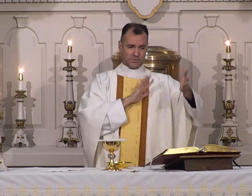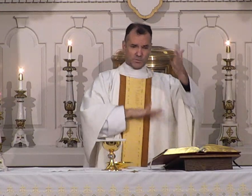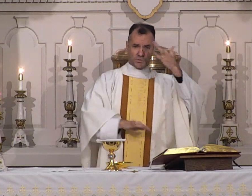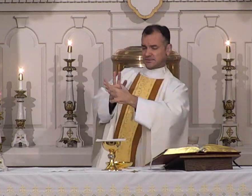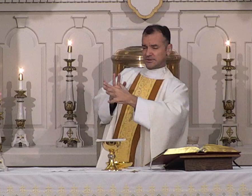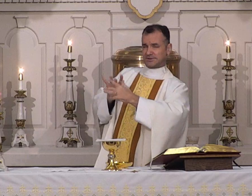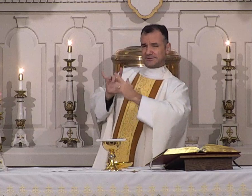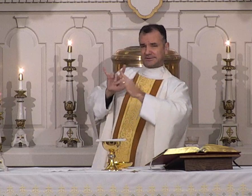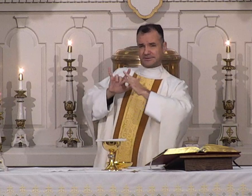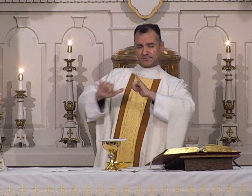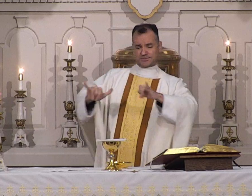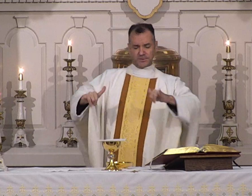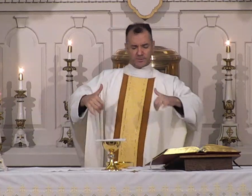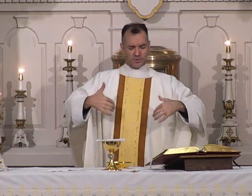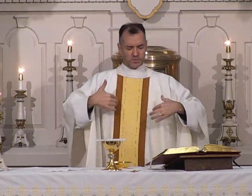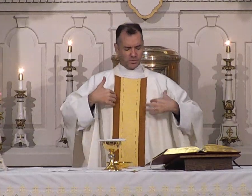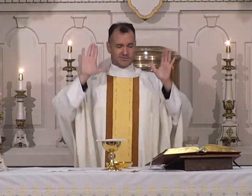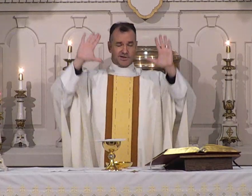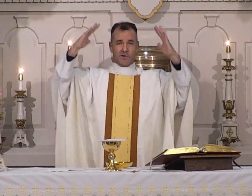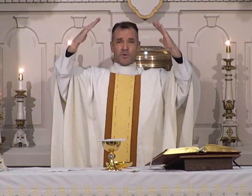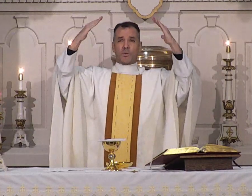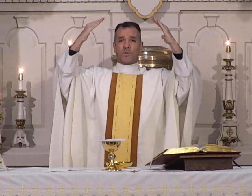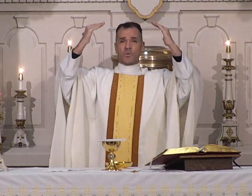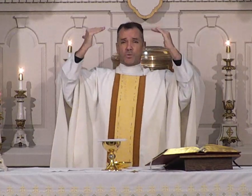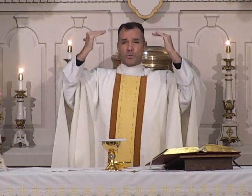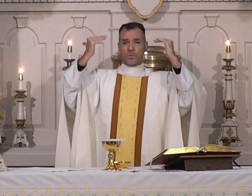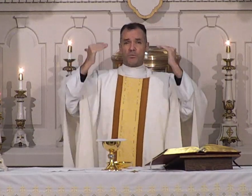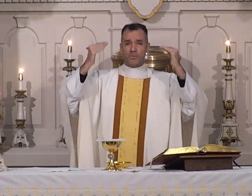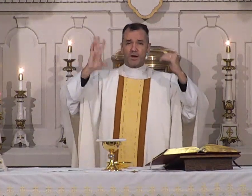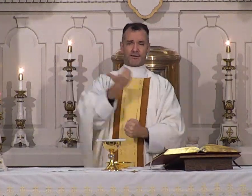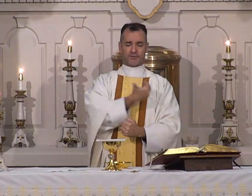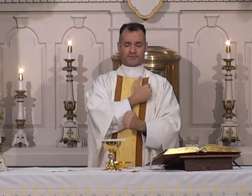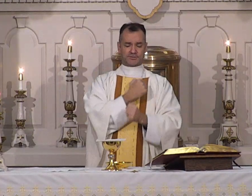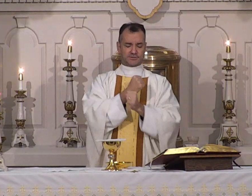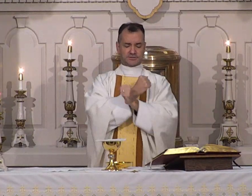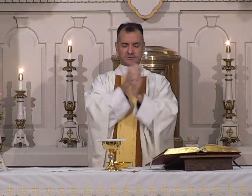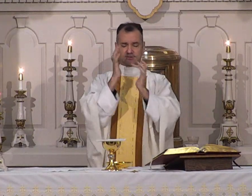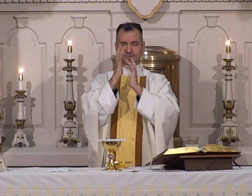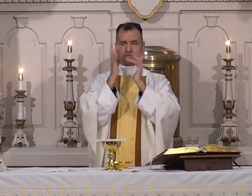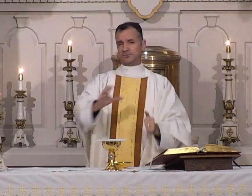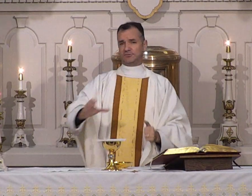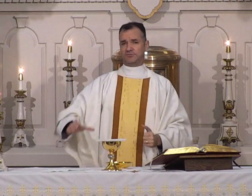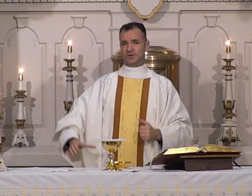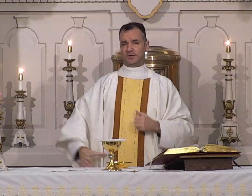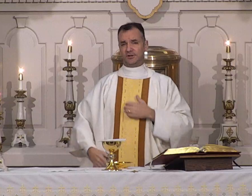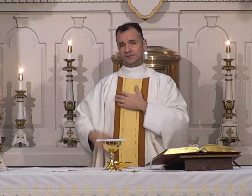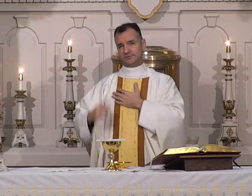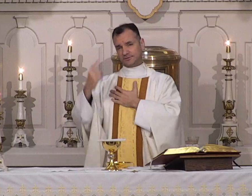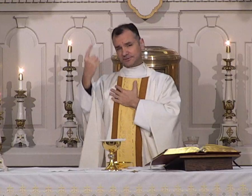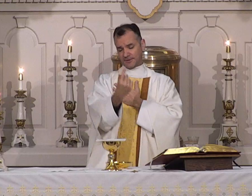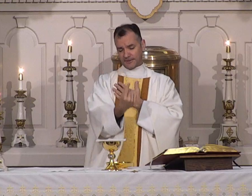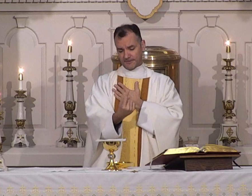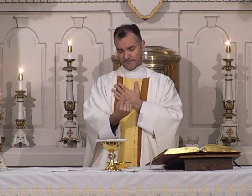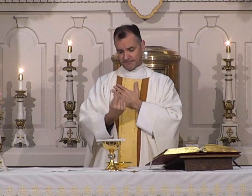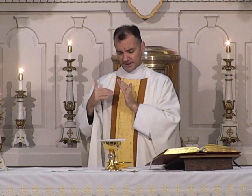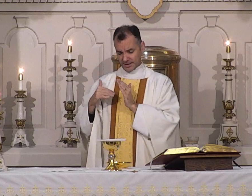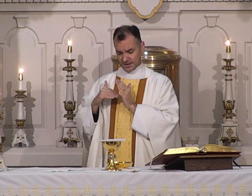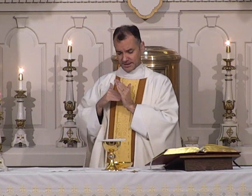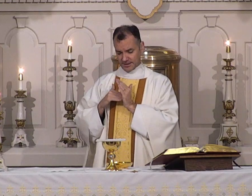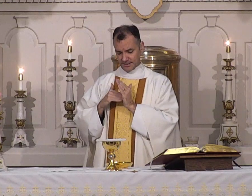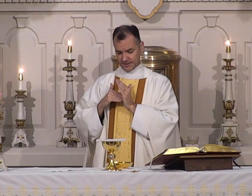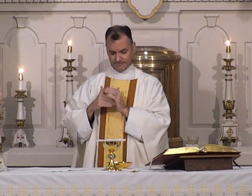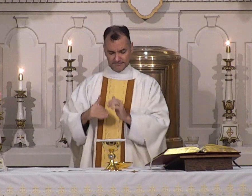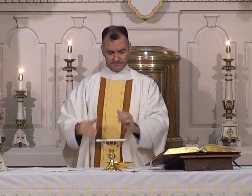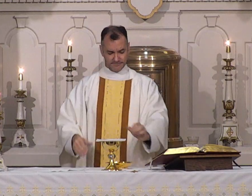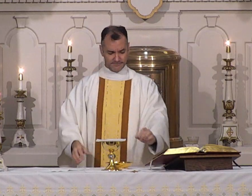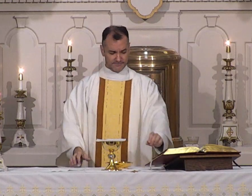from sin and safe from all distress as we await the blessed hope and the coming of our Savior, Jesus Christ.